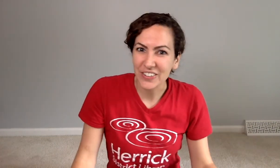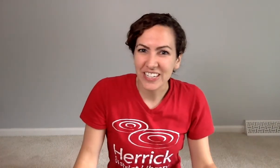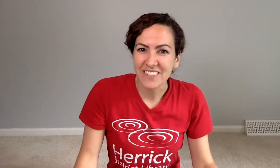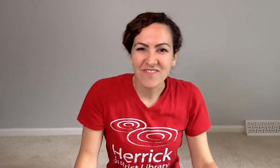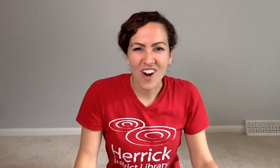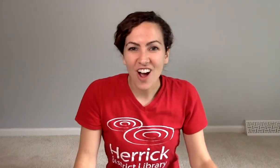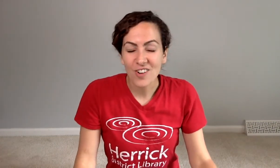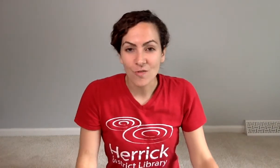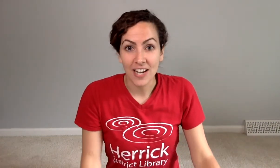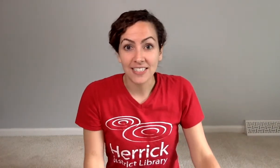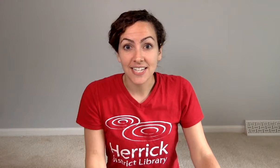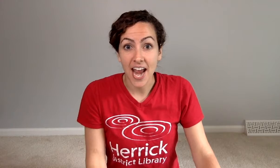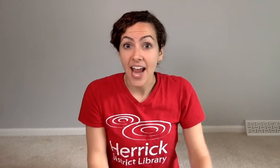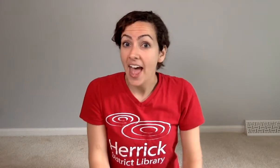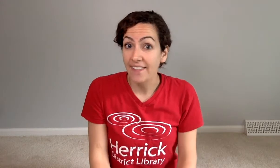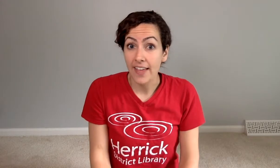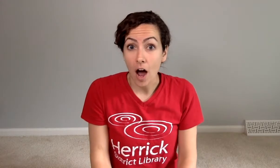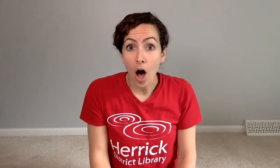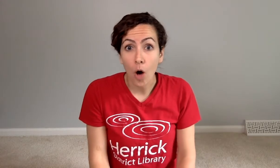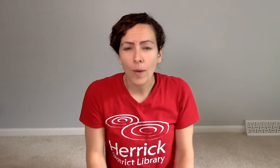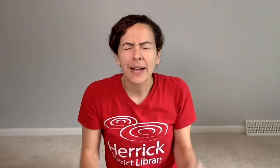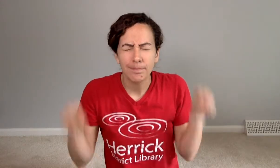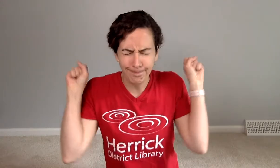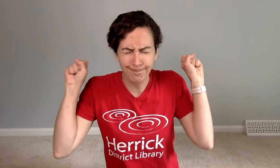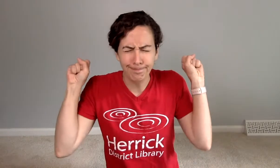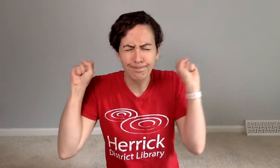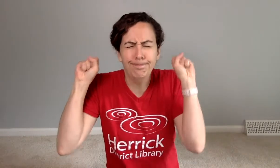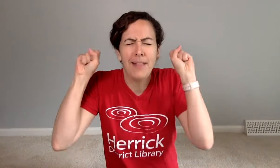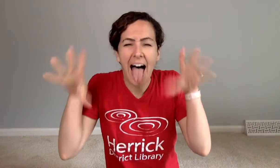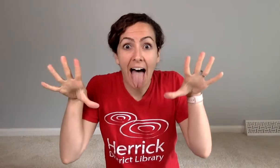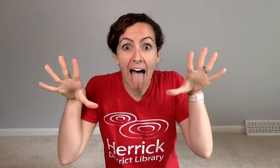green frog one day, and they all went, I